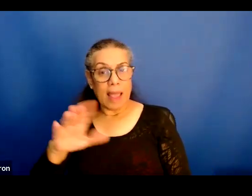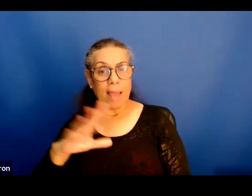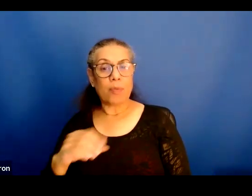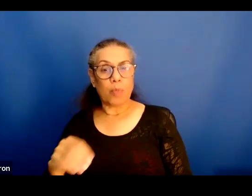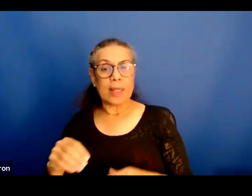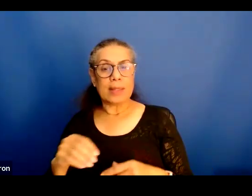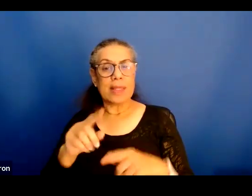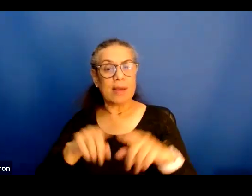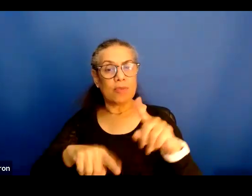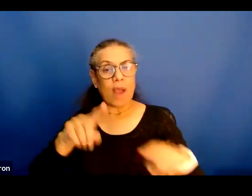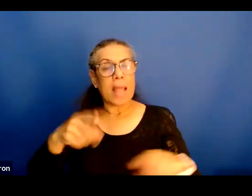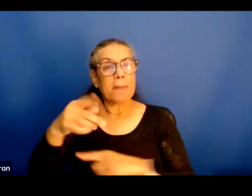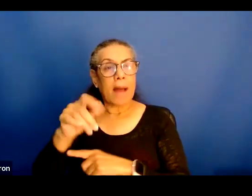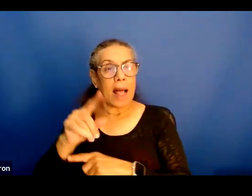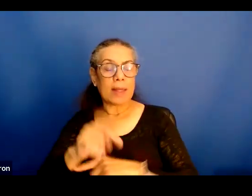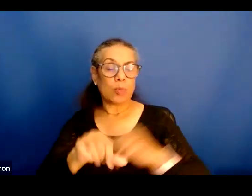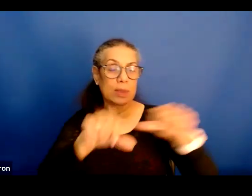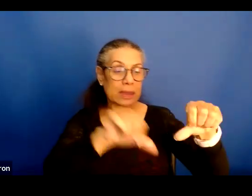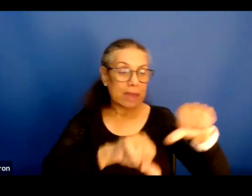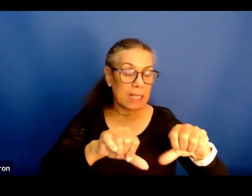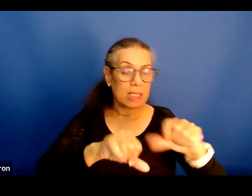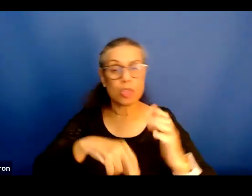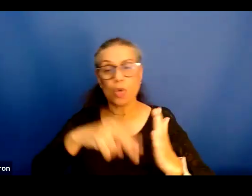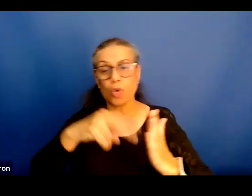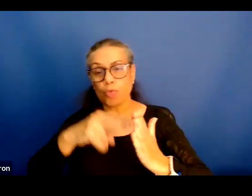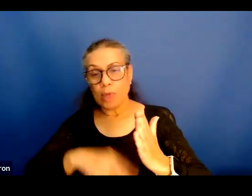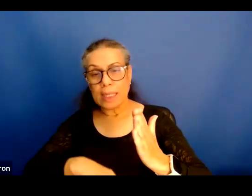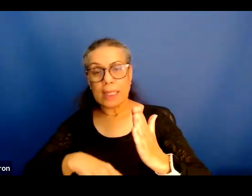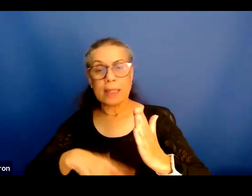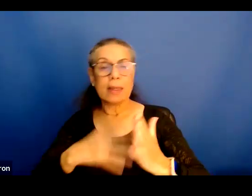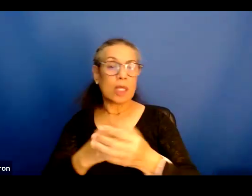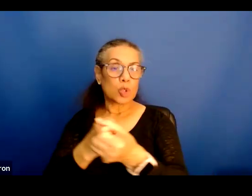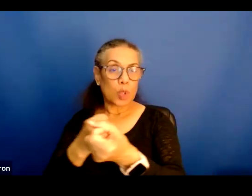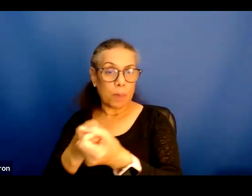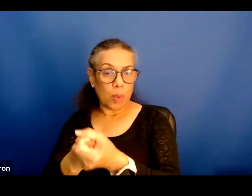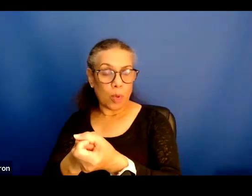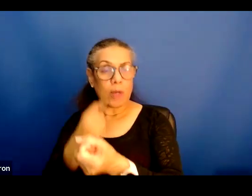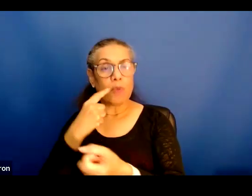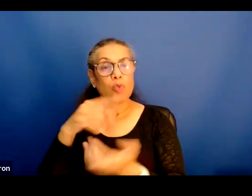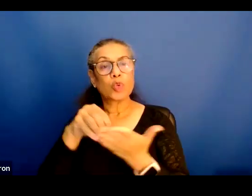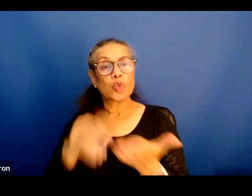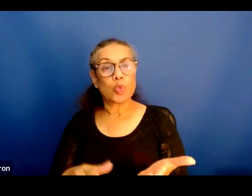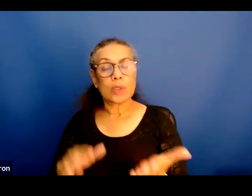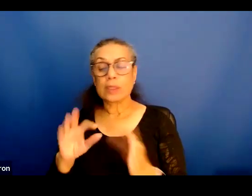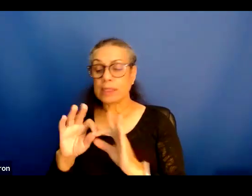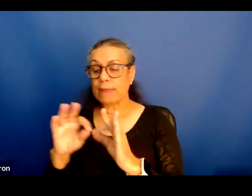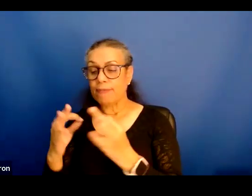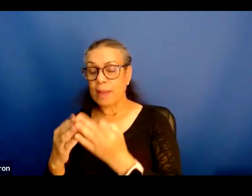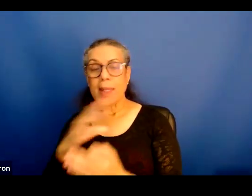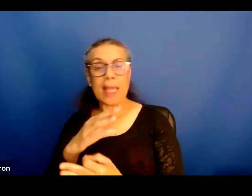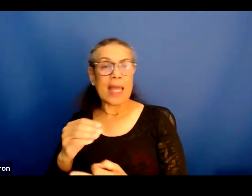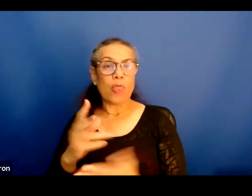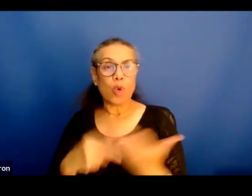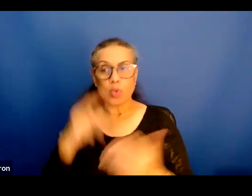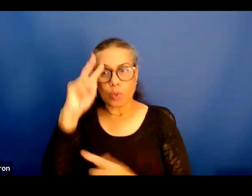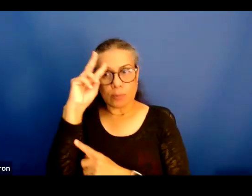instructional pilots rooted in science of reading, delivering individualized targeted support for our students with families and also dyslexia